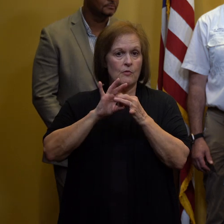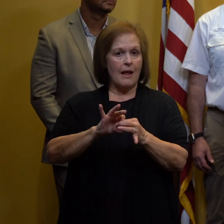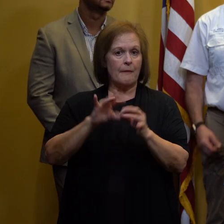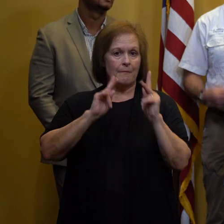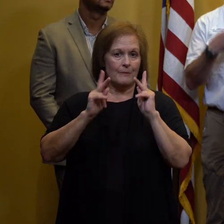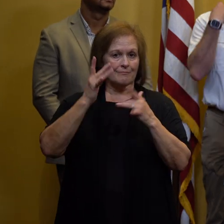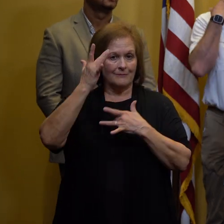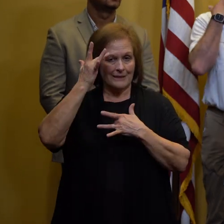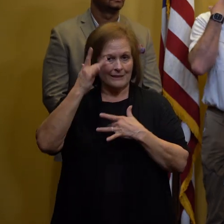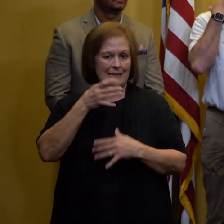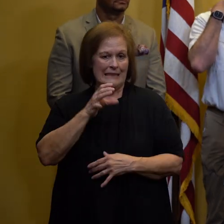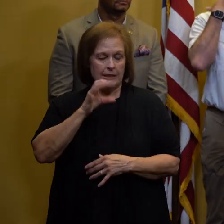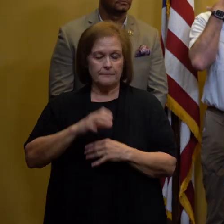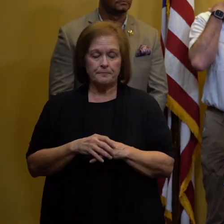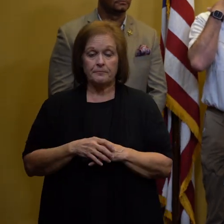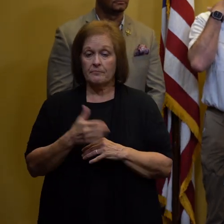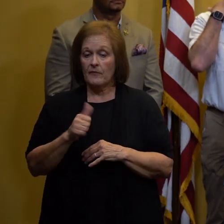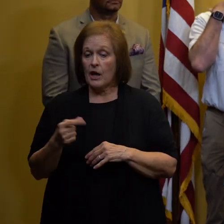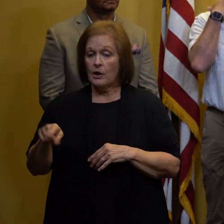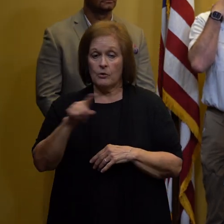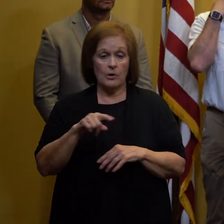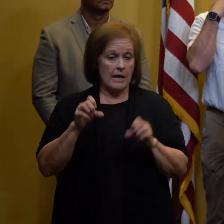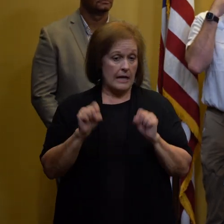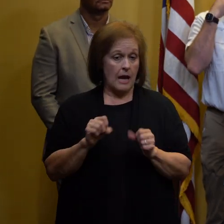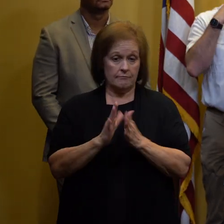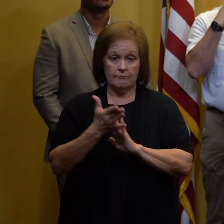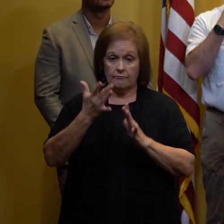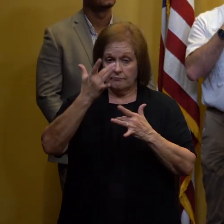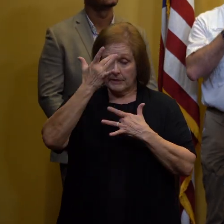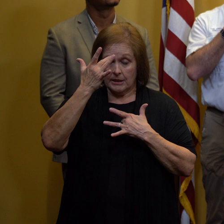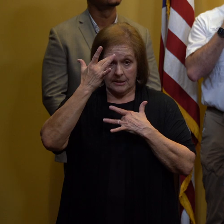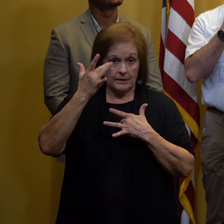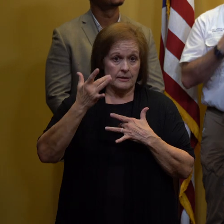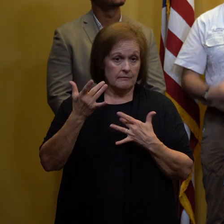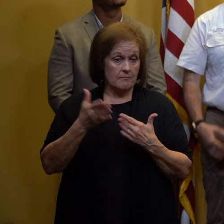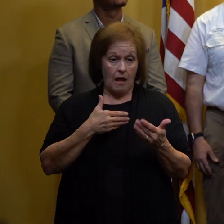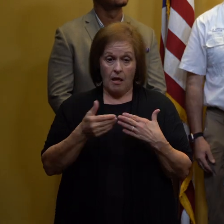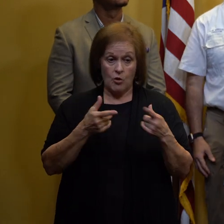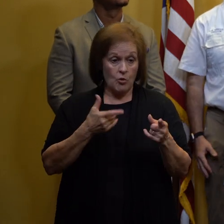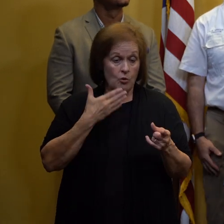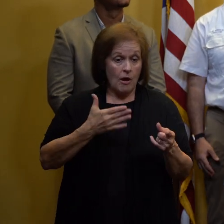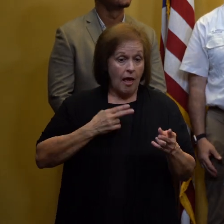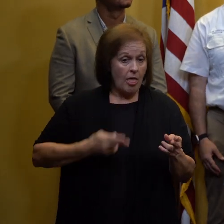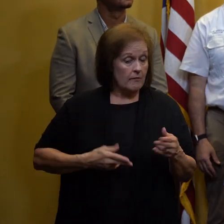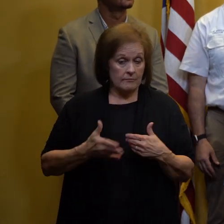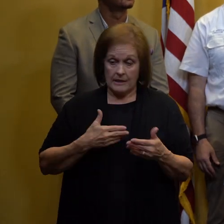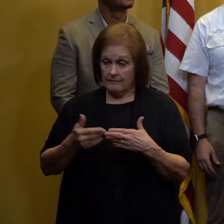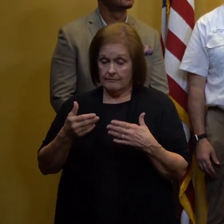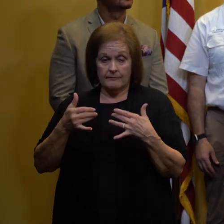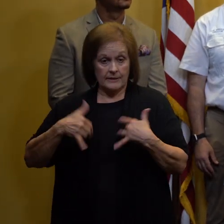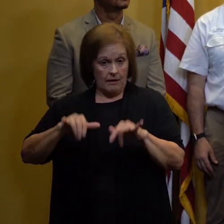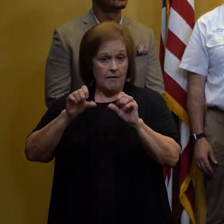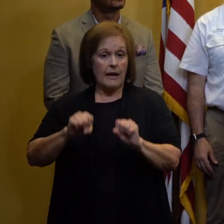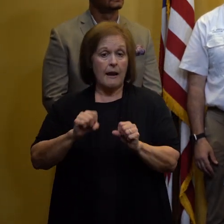illness. Anyone is susceptible to heat-related illness, anyone. No matter if you're healthy or not, it's going to get to you at some point